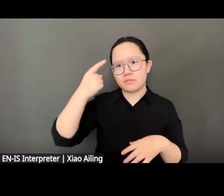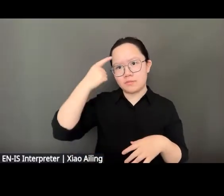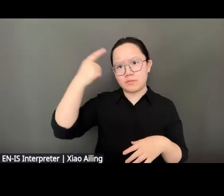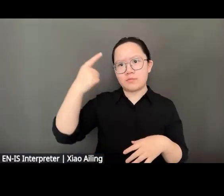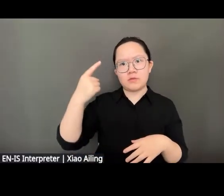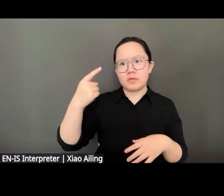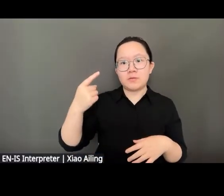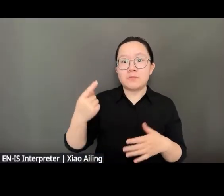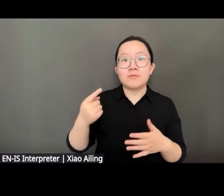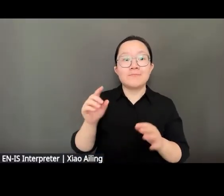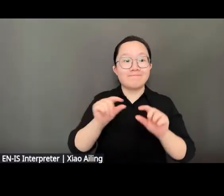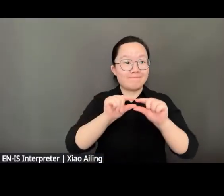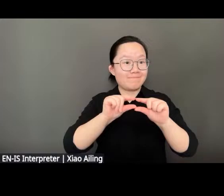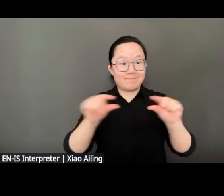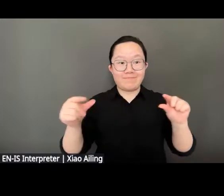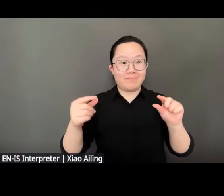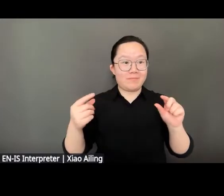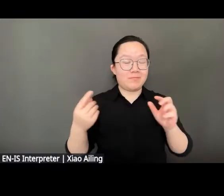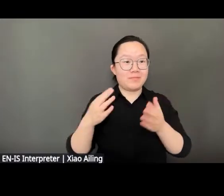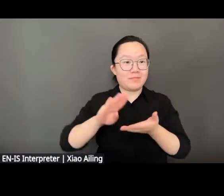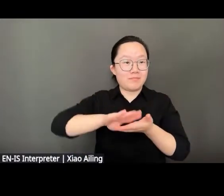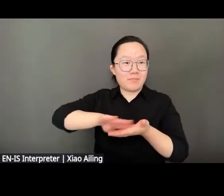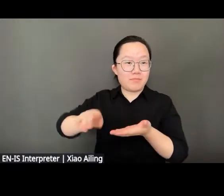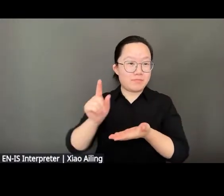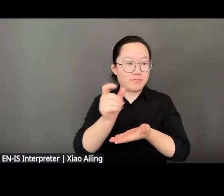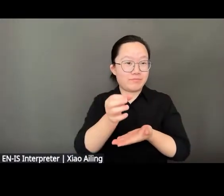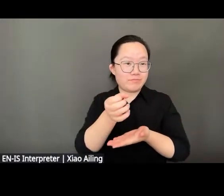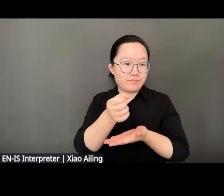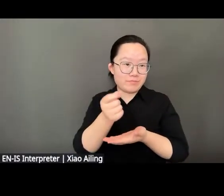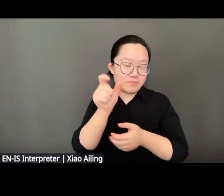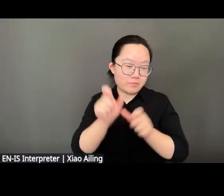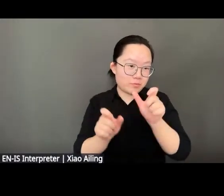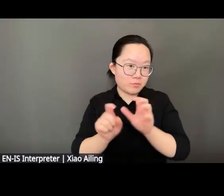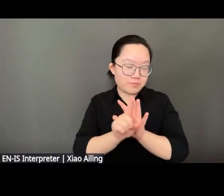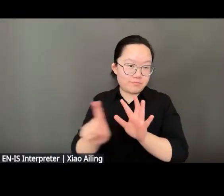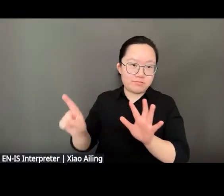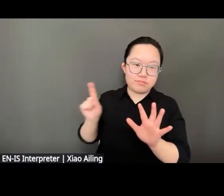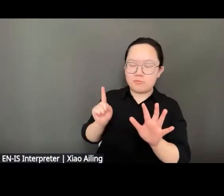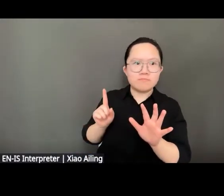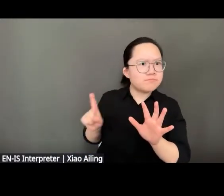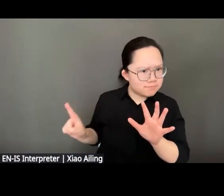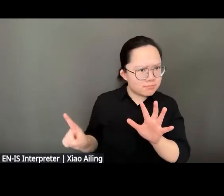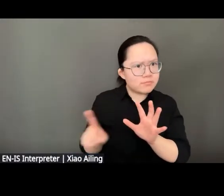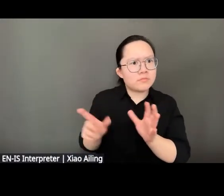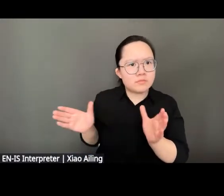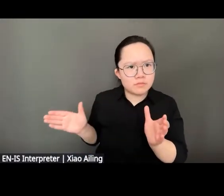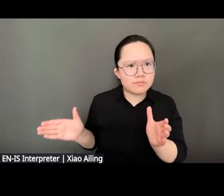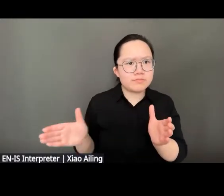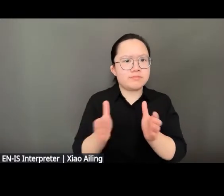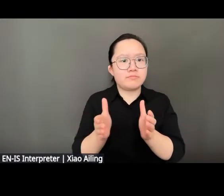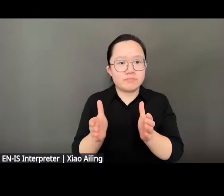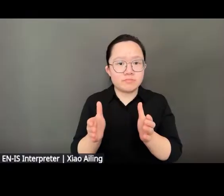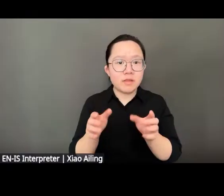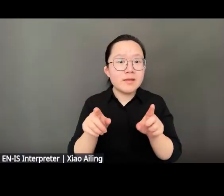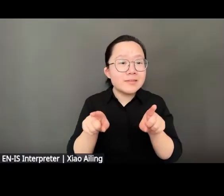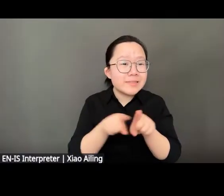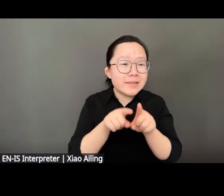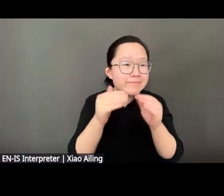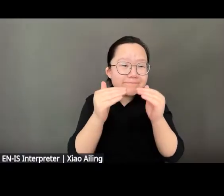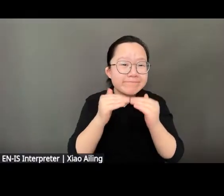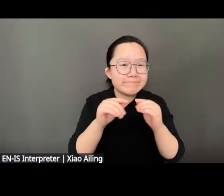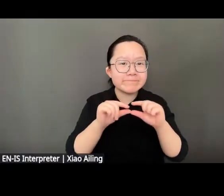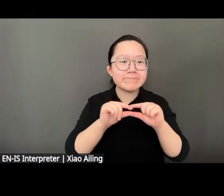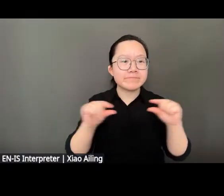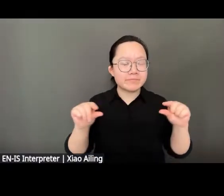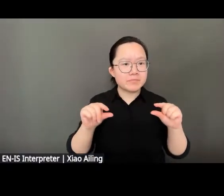The afterword on this bulletin is called Nothing Without Us, derived from the core principle of the